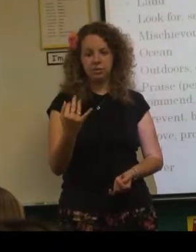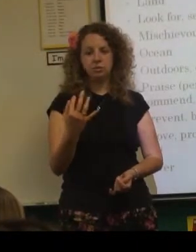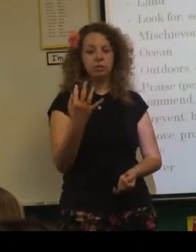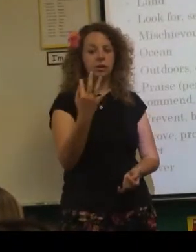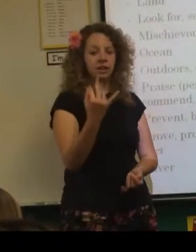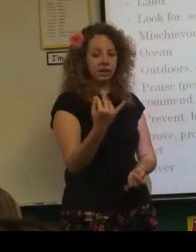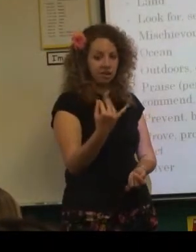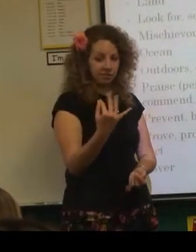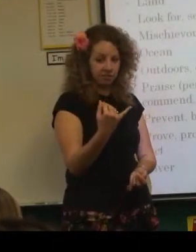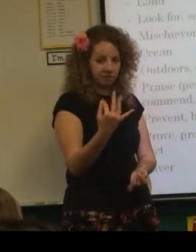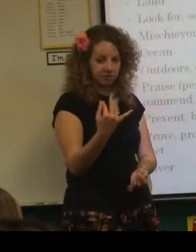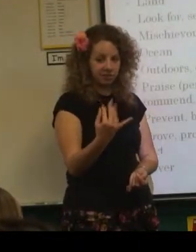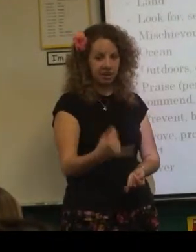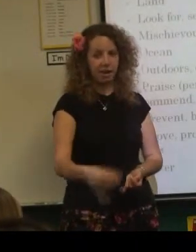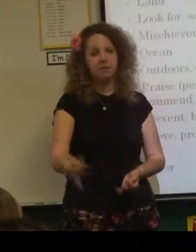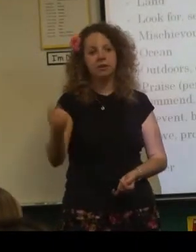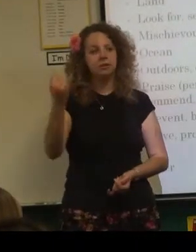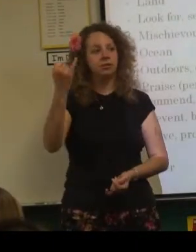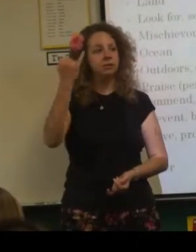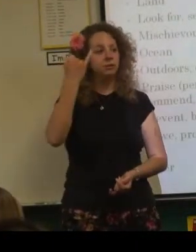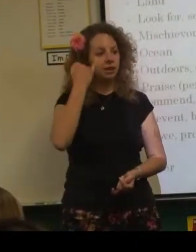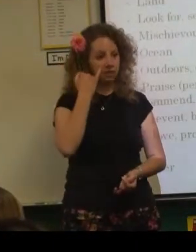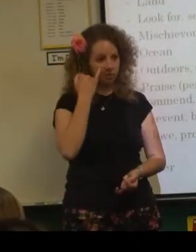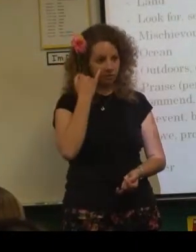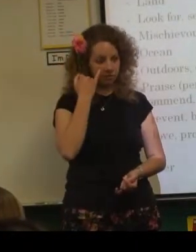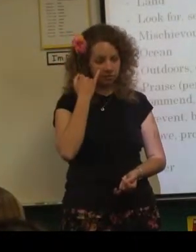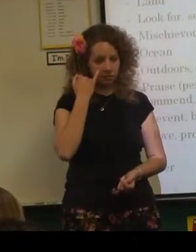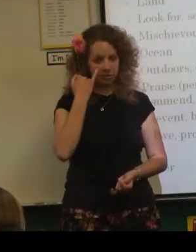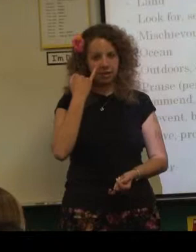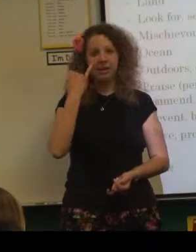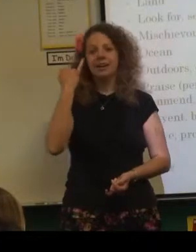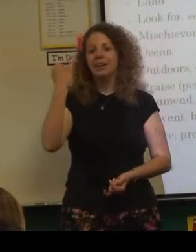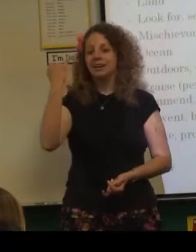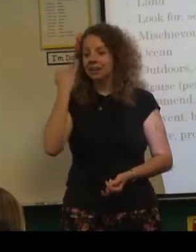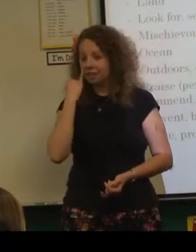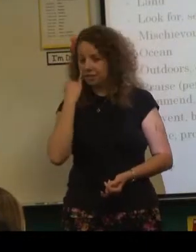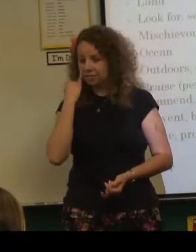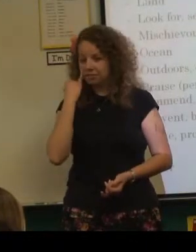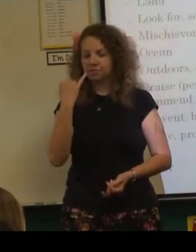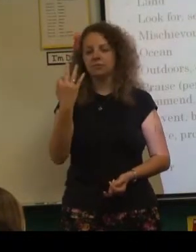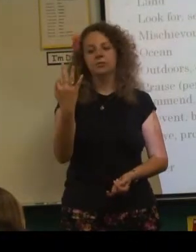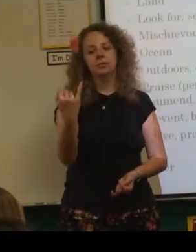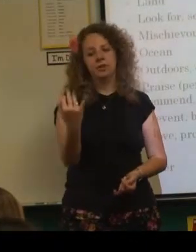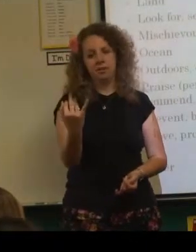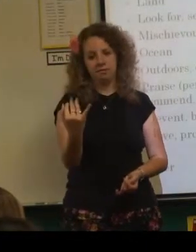So if this is going to happen, or you can do if. If or